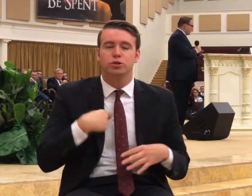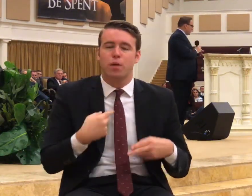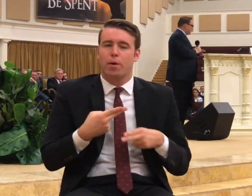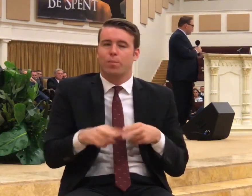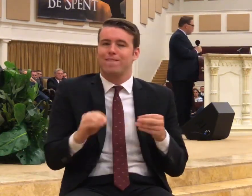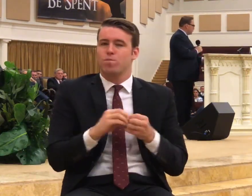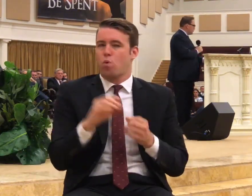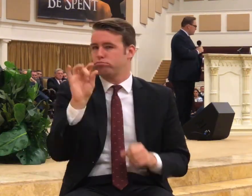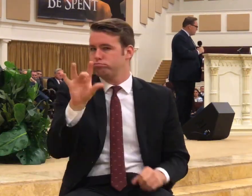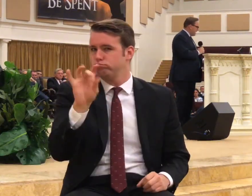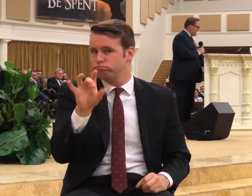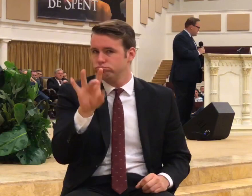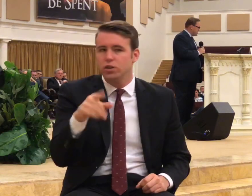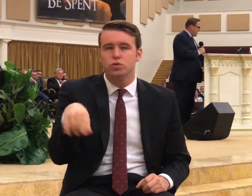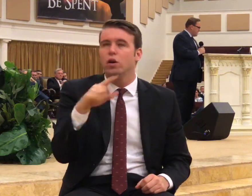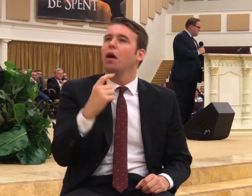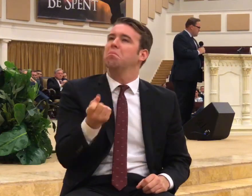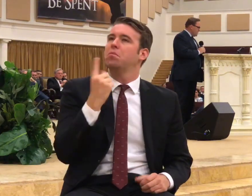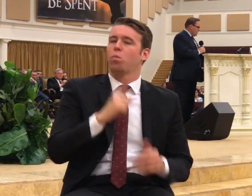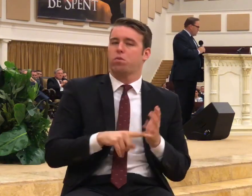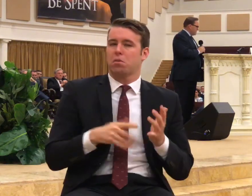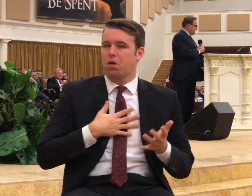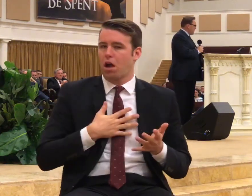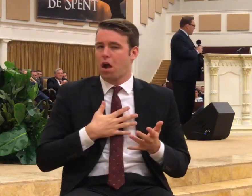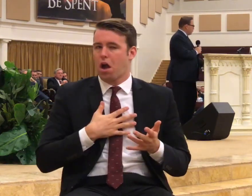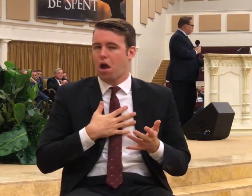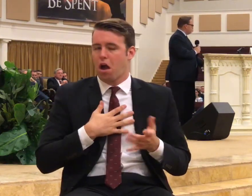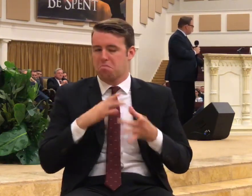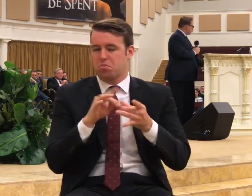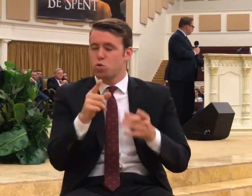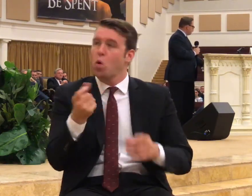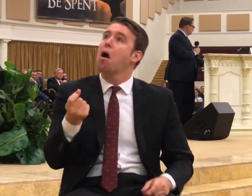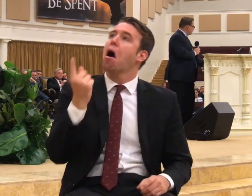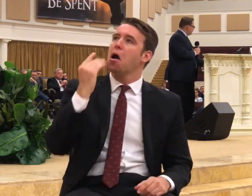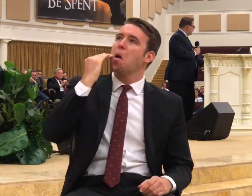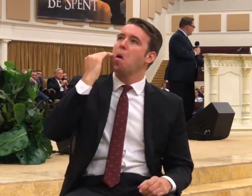going to give them quickly so you kind of understand what to look for.